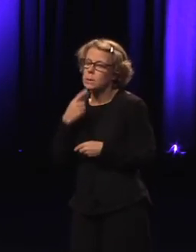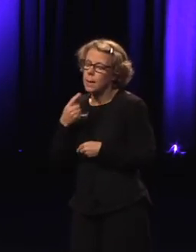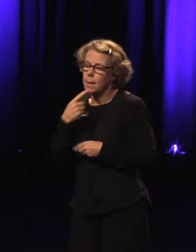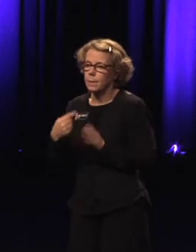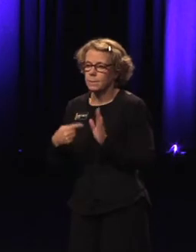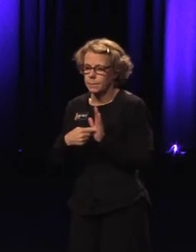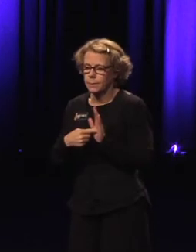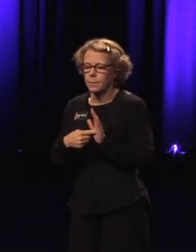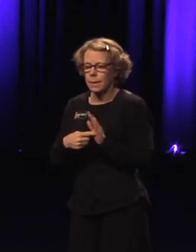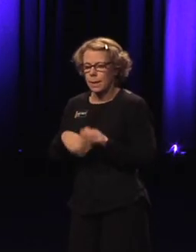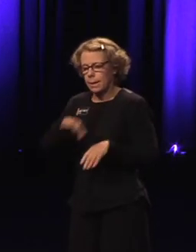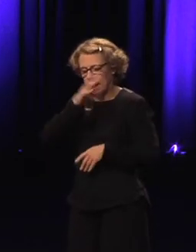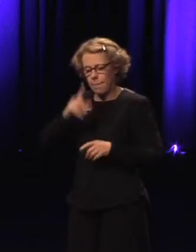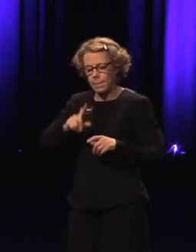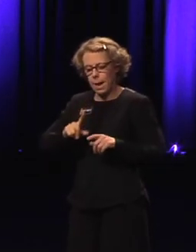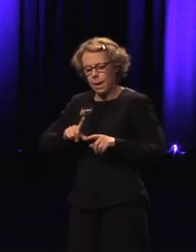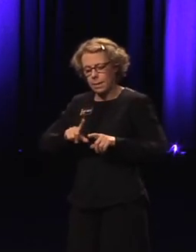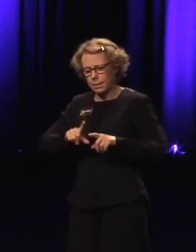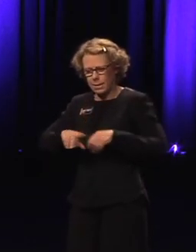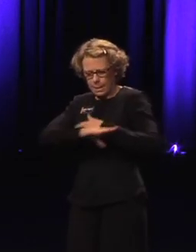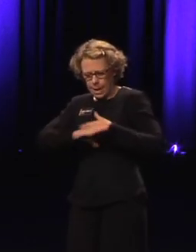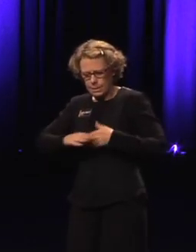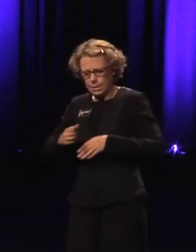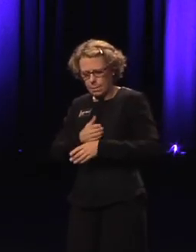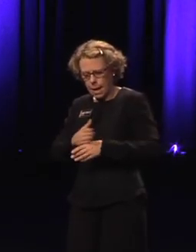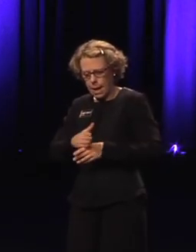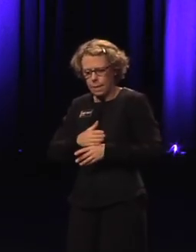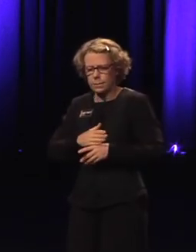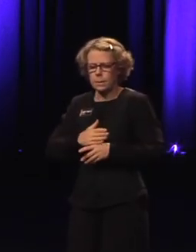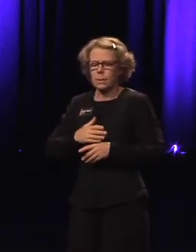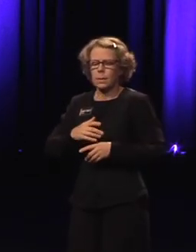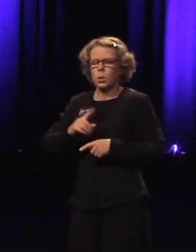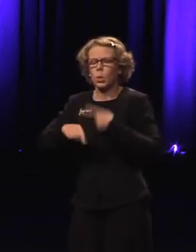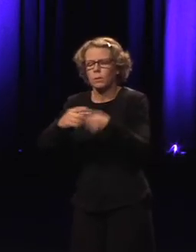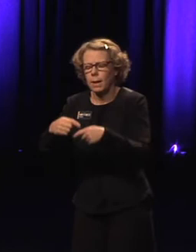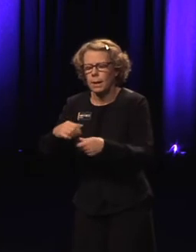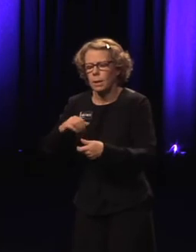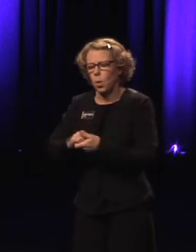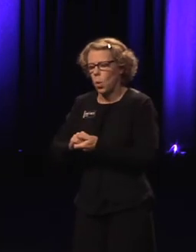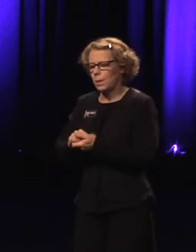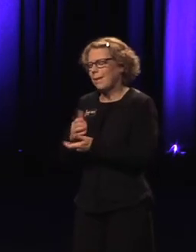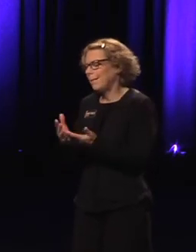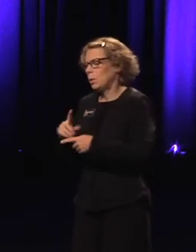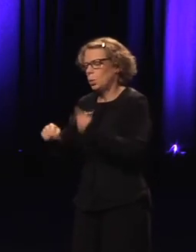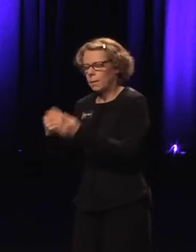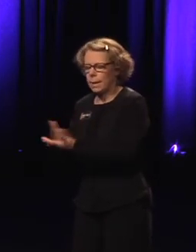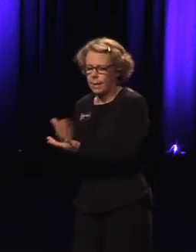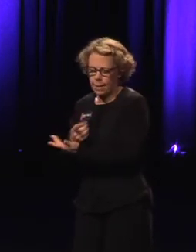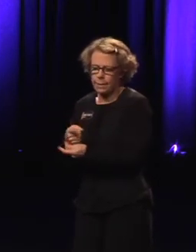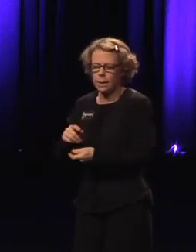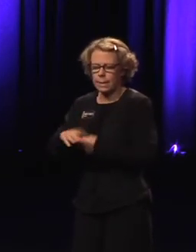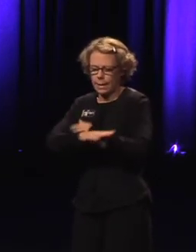boundaries between developed and developing countries are breaking down, and new